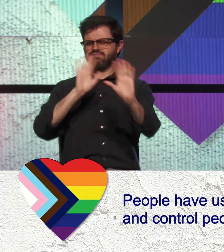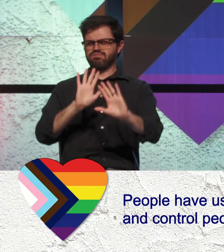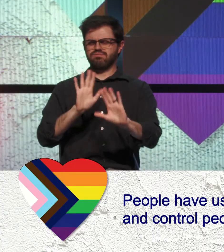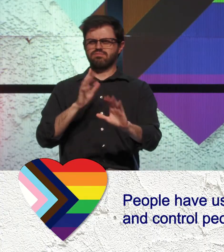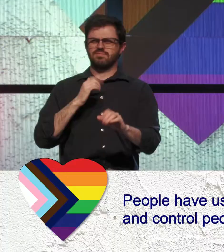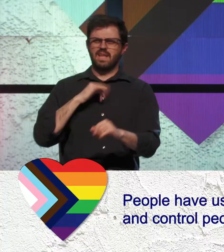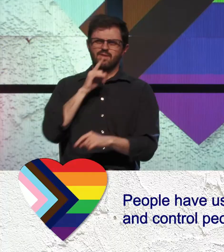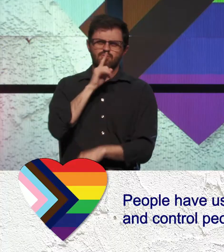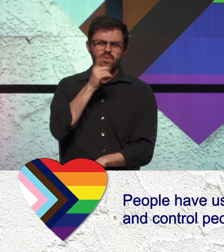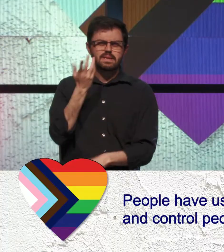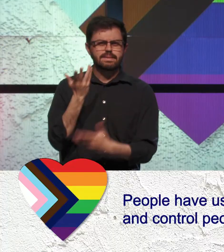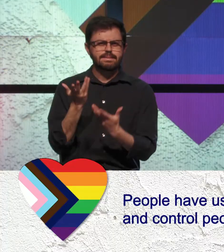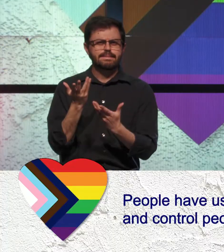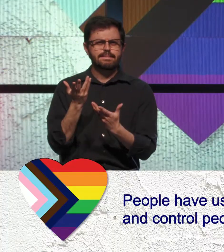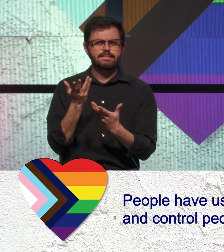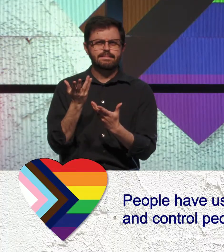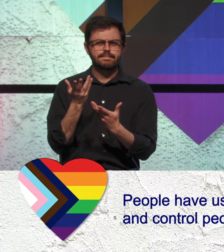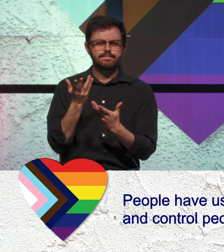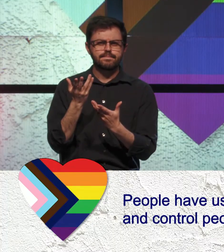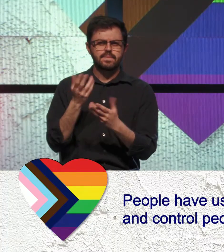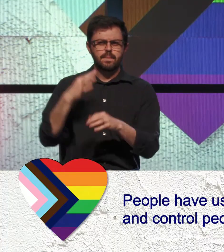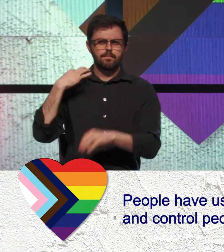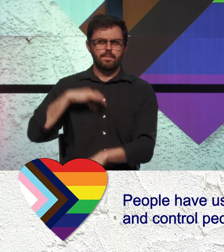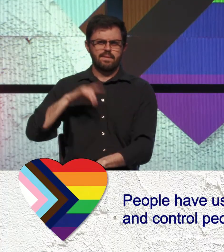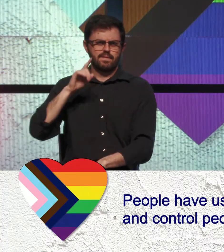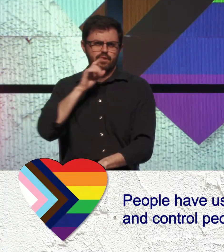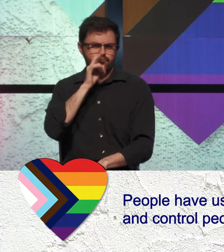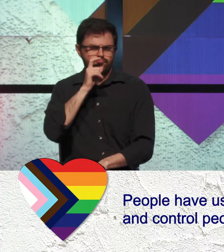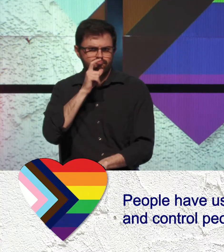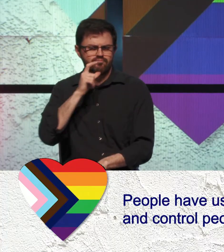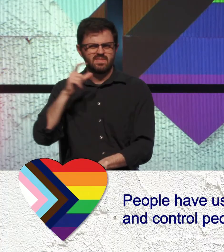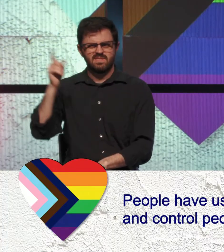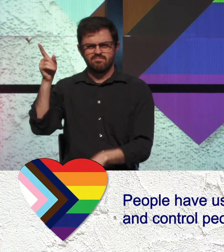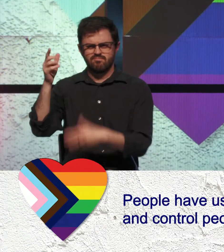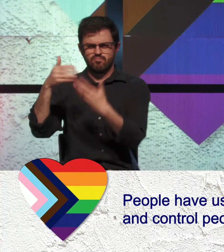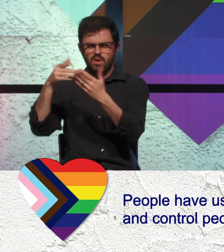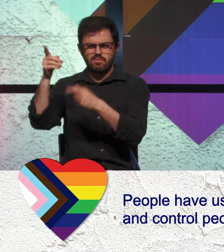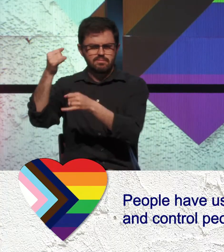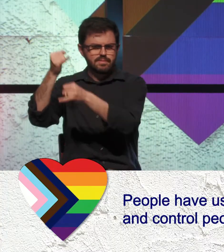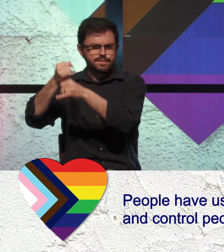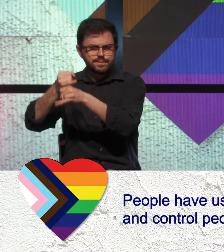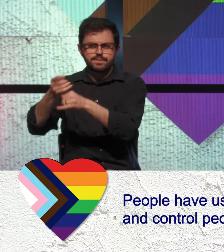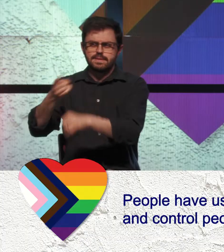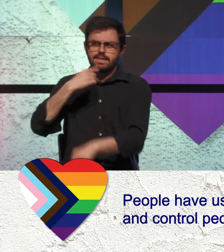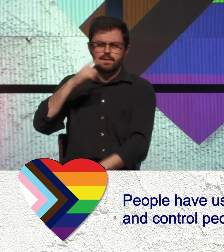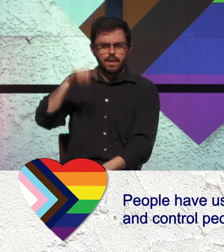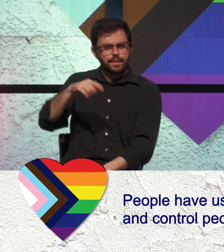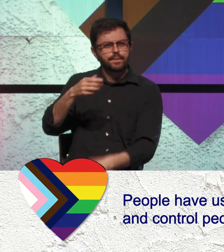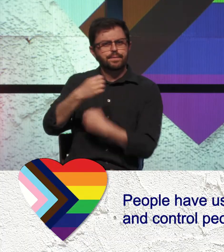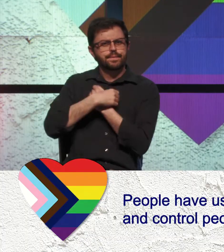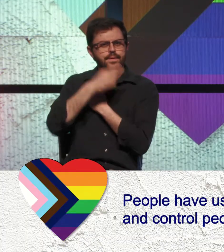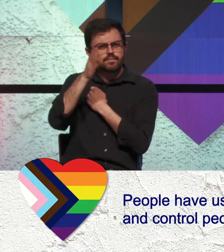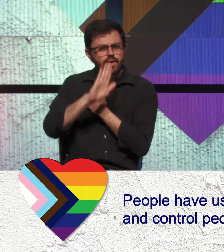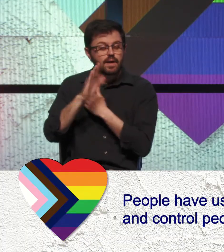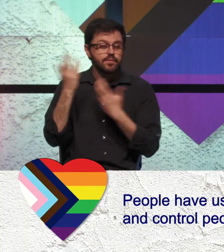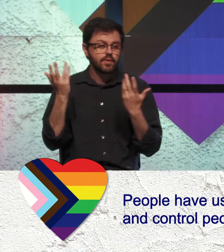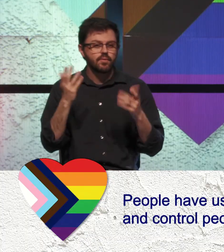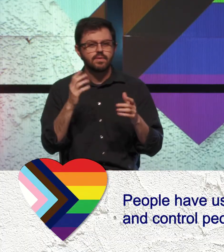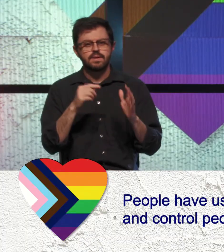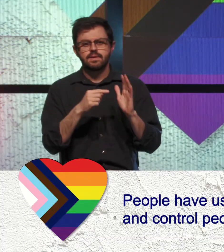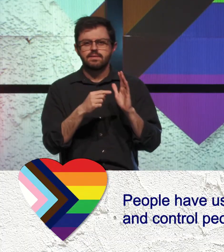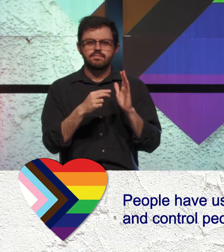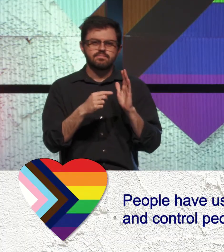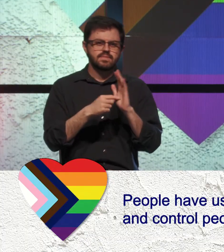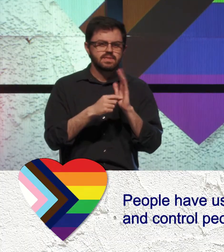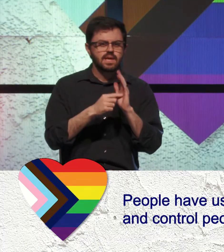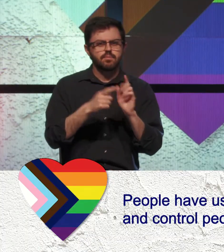the institution that's telling me to love God. Right? So if I love God, I'm going to go take Jerusalem. That might be like the simple line